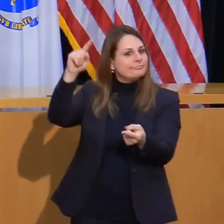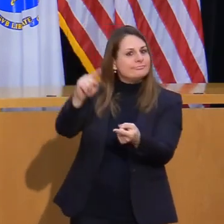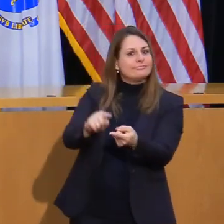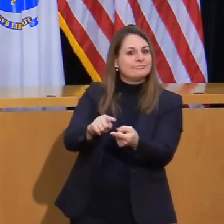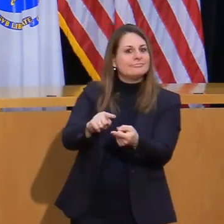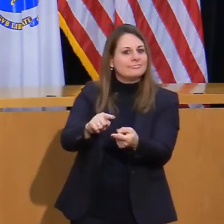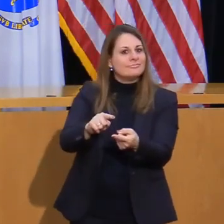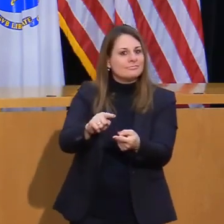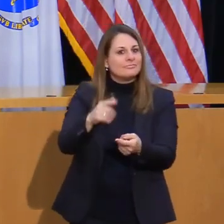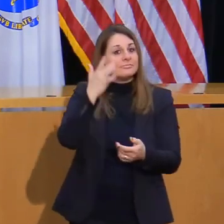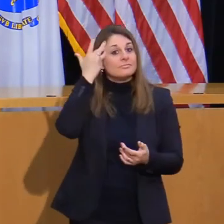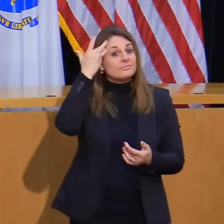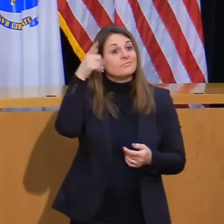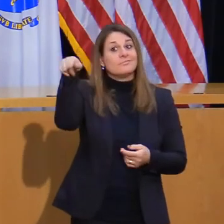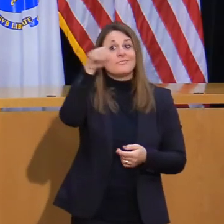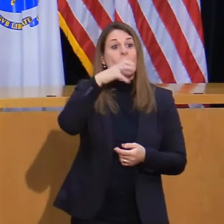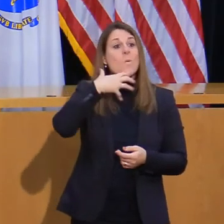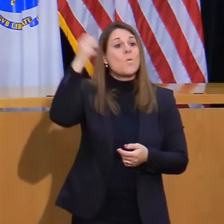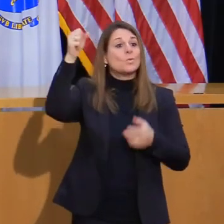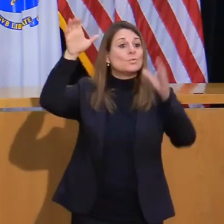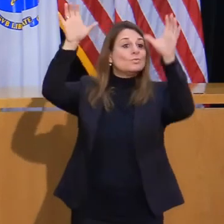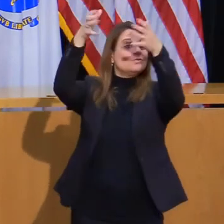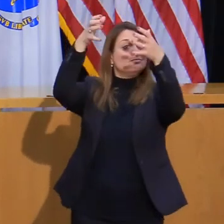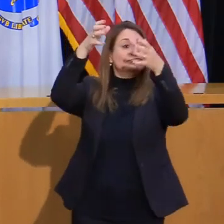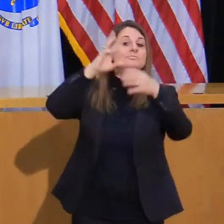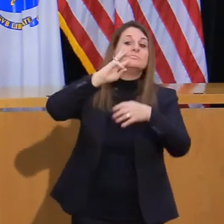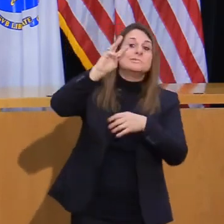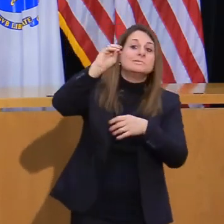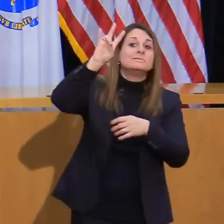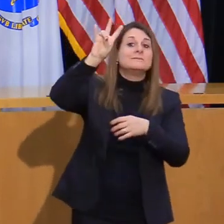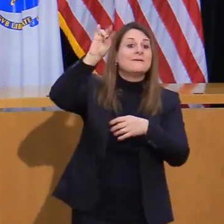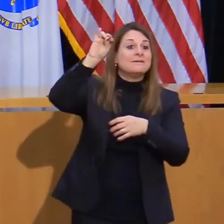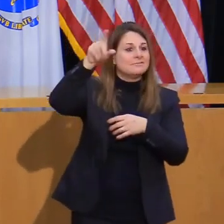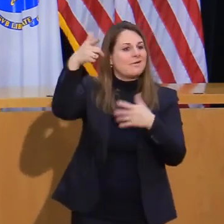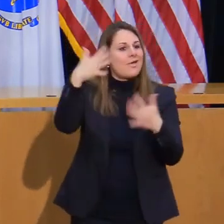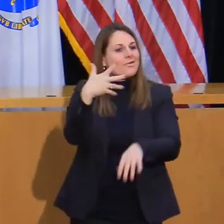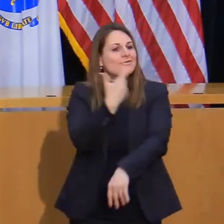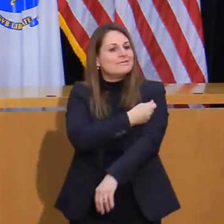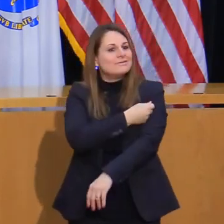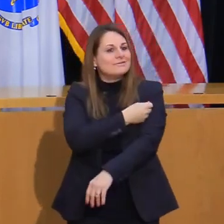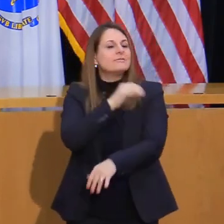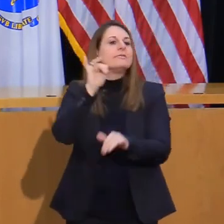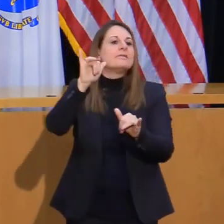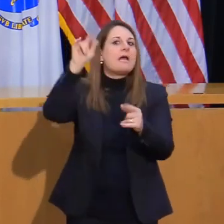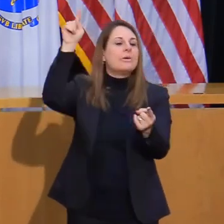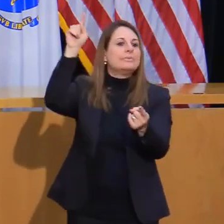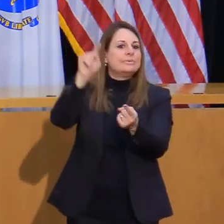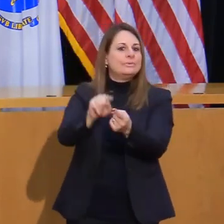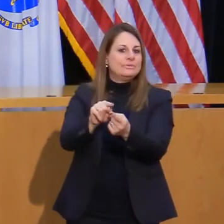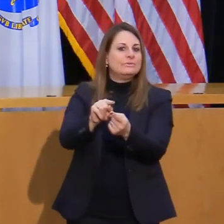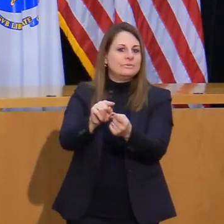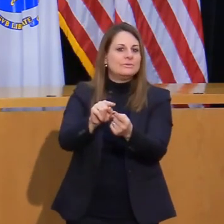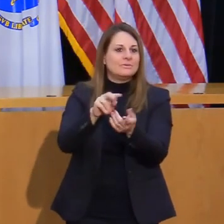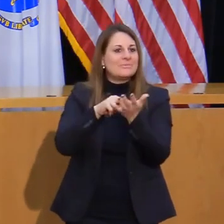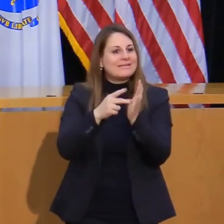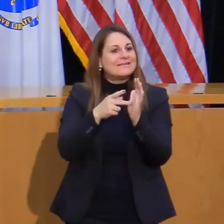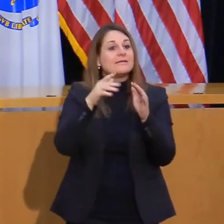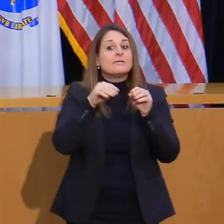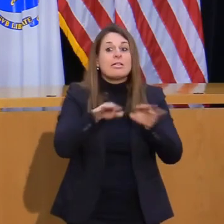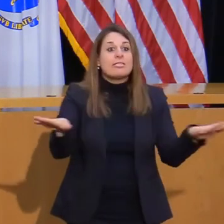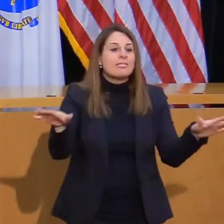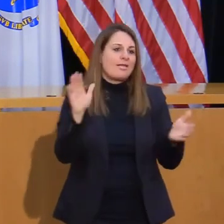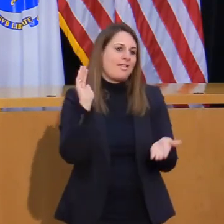vulnerable members and residents being vaccinated and protected from becoming deathly ill. We continue to make